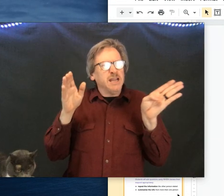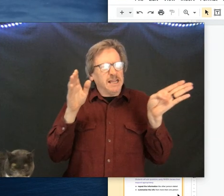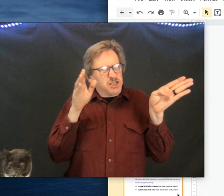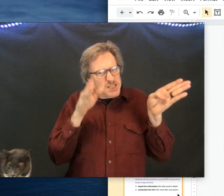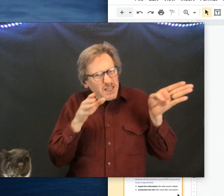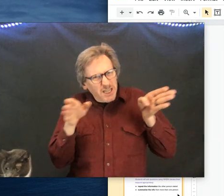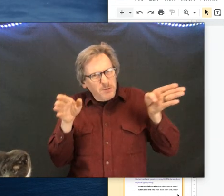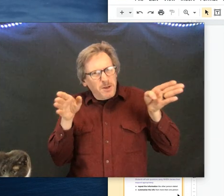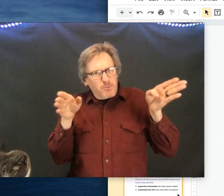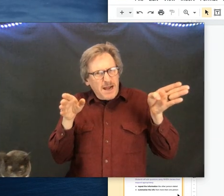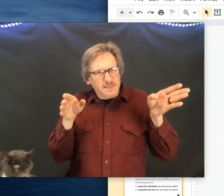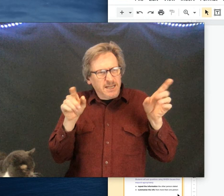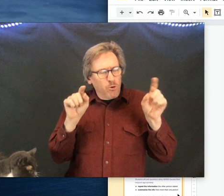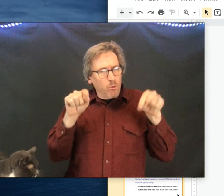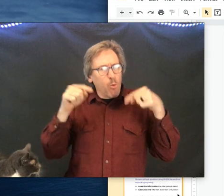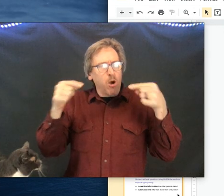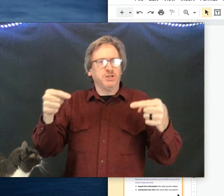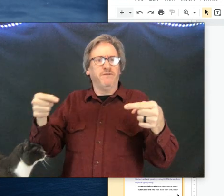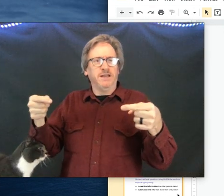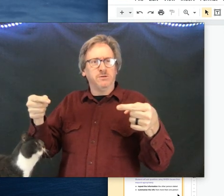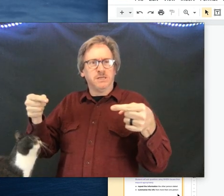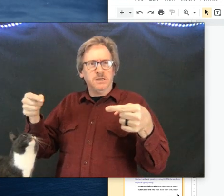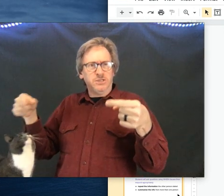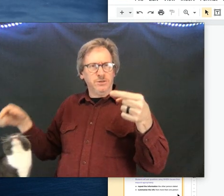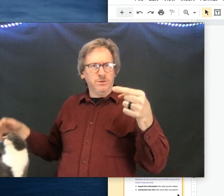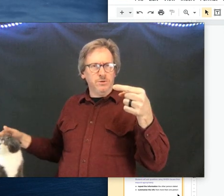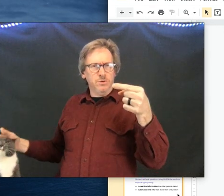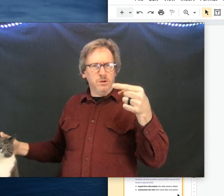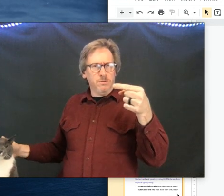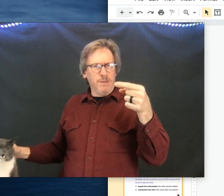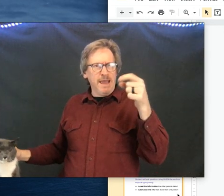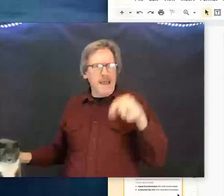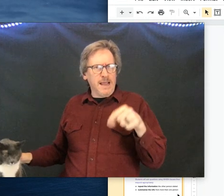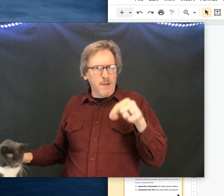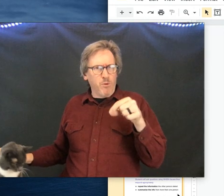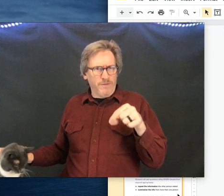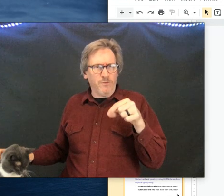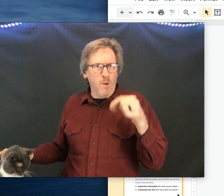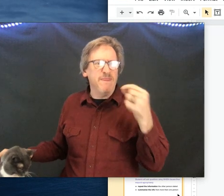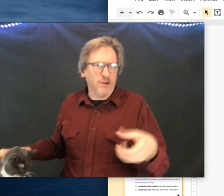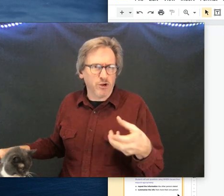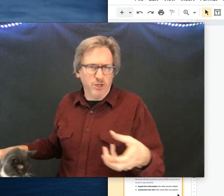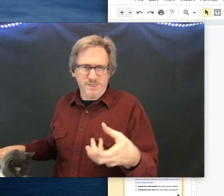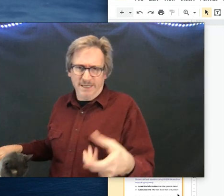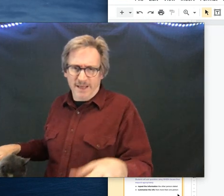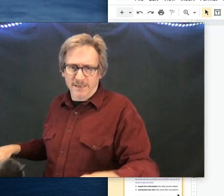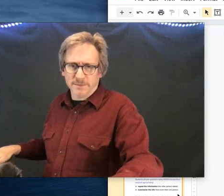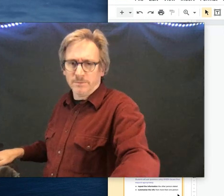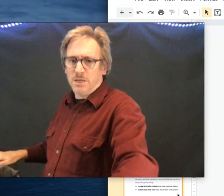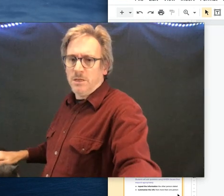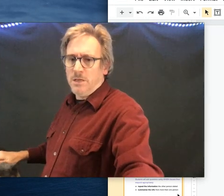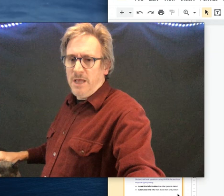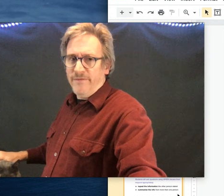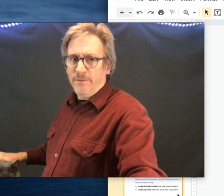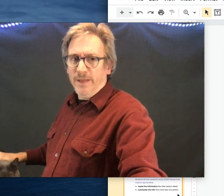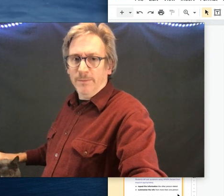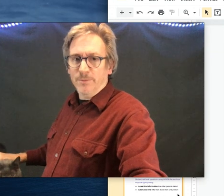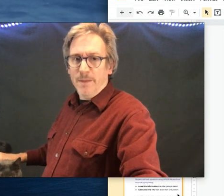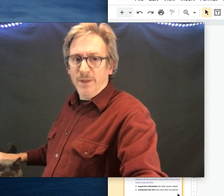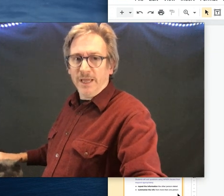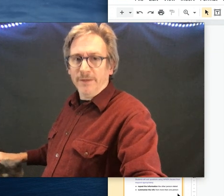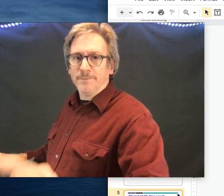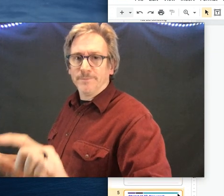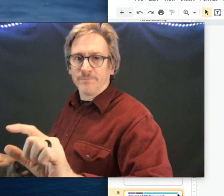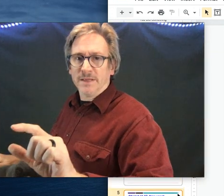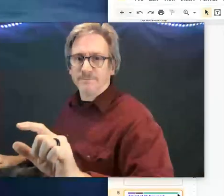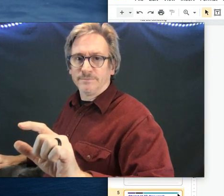So it's just a little bit of practicing or watching videos to pick up when they're using that and then being able to